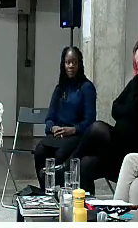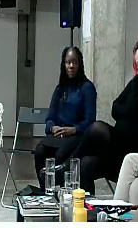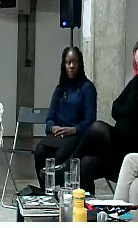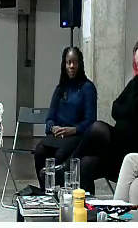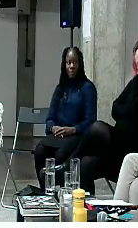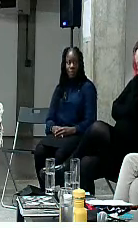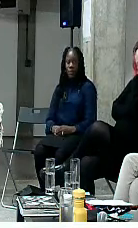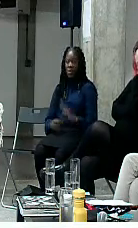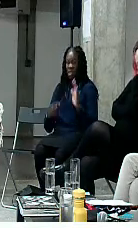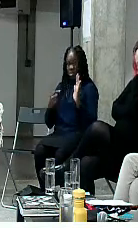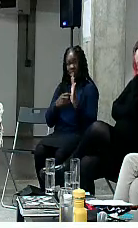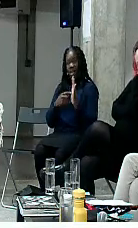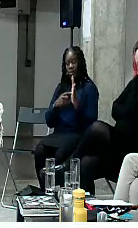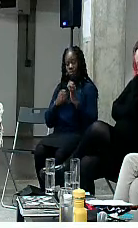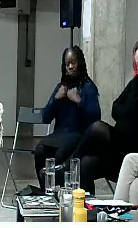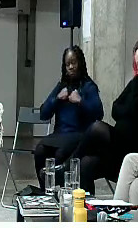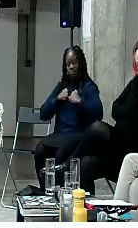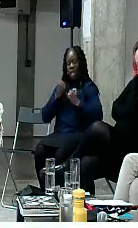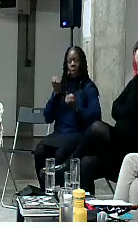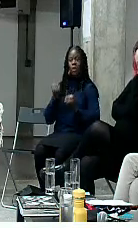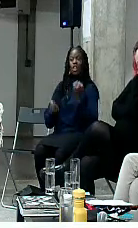was a form of justice because